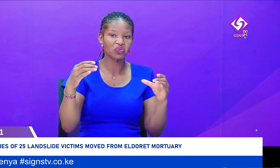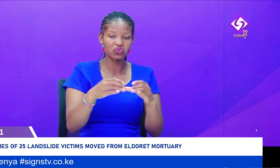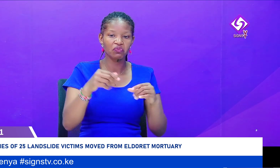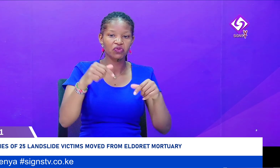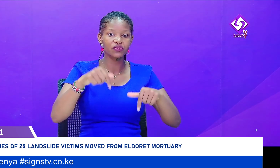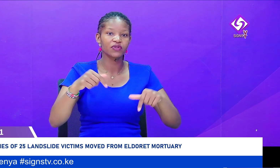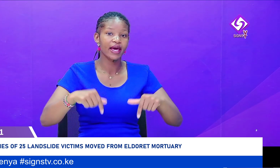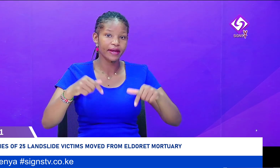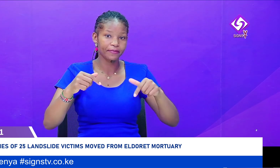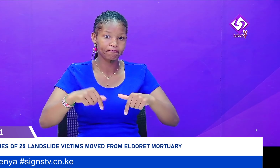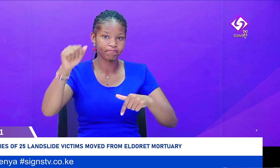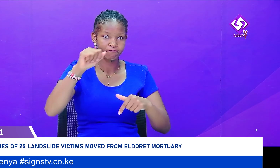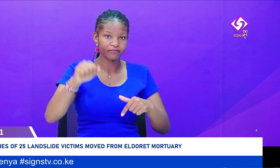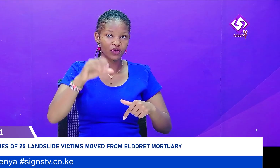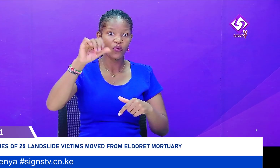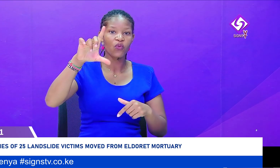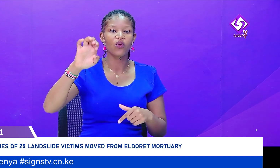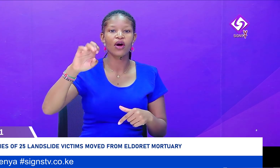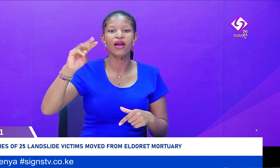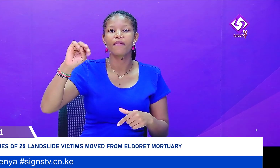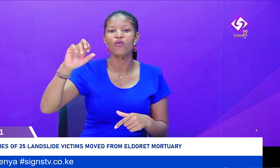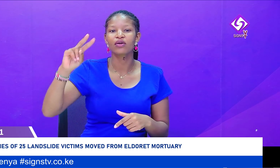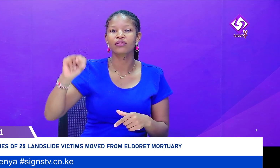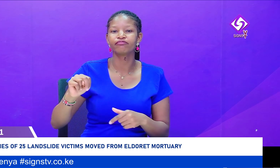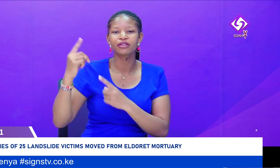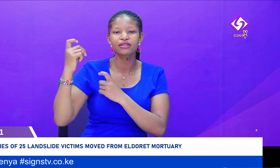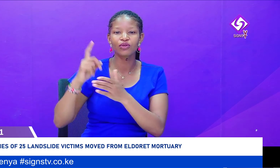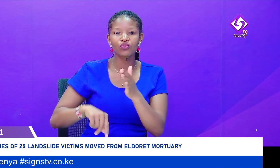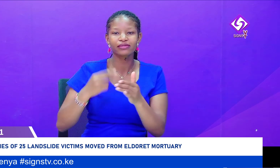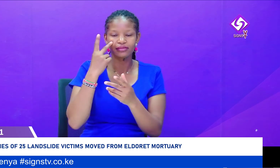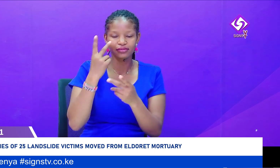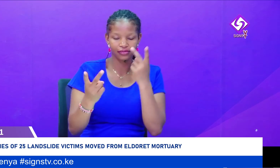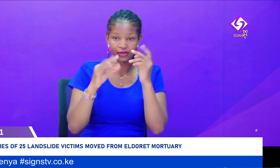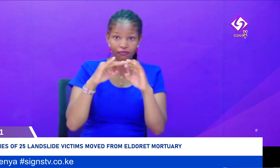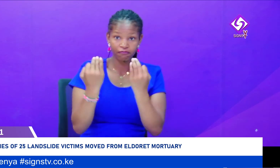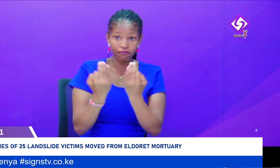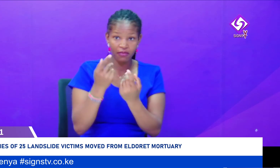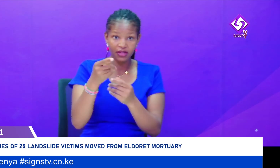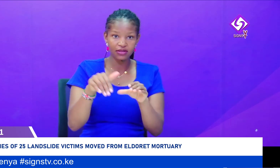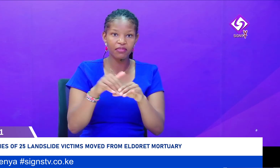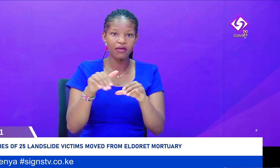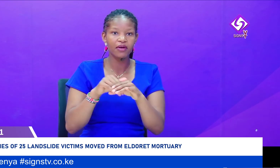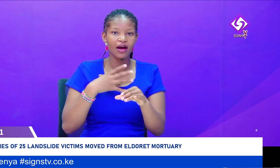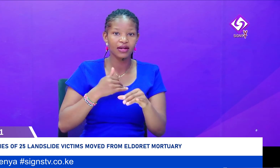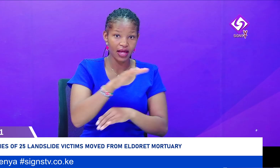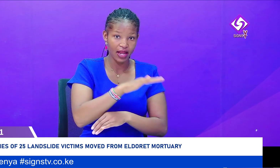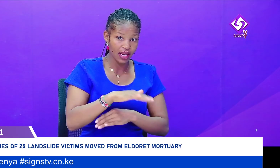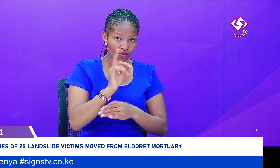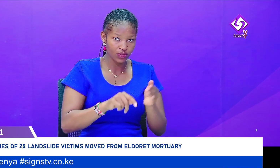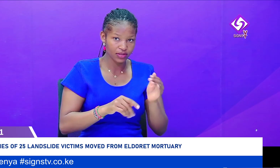mortuary today. The solemn exercise saw family members and local leaders